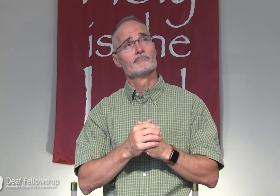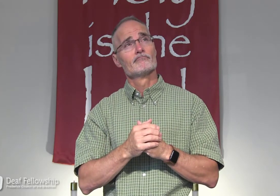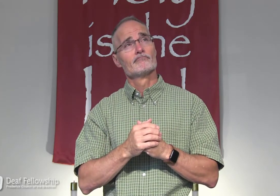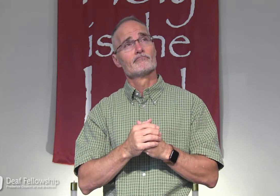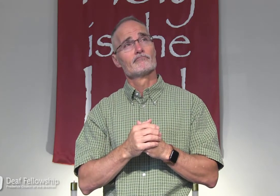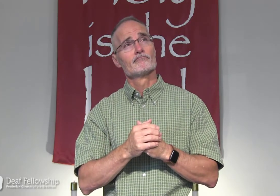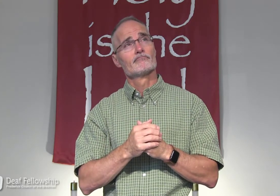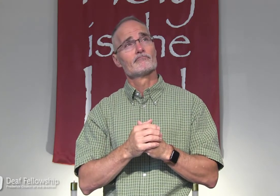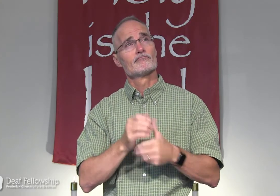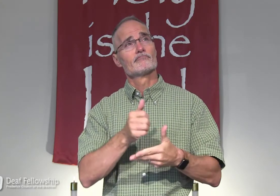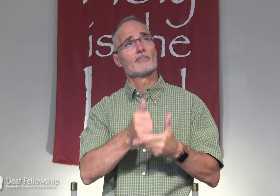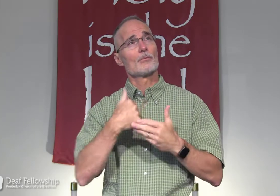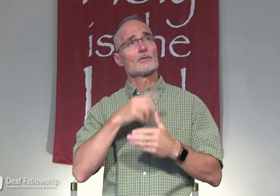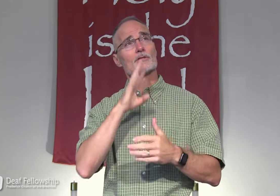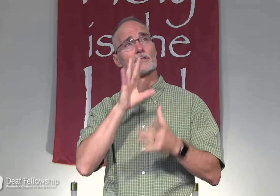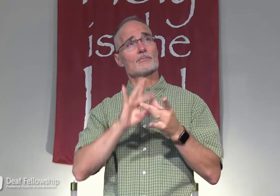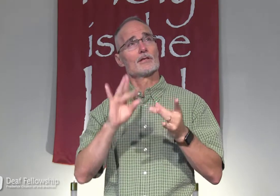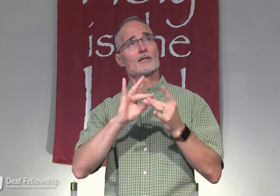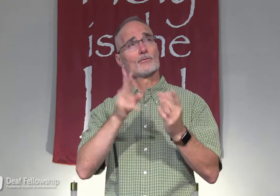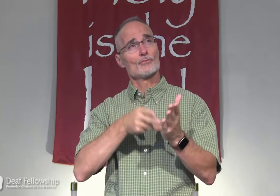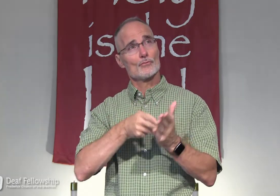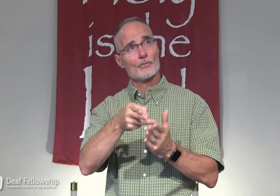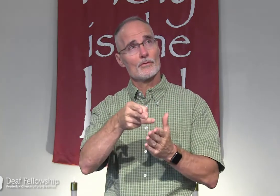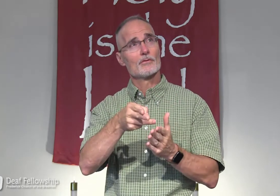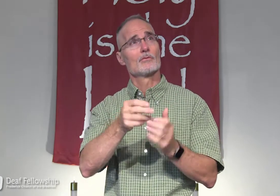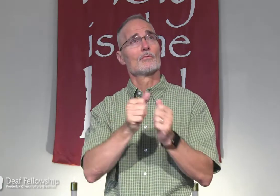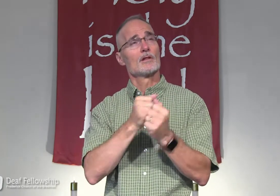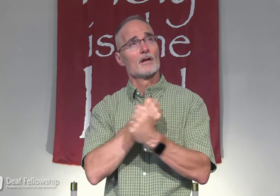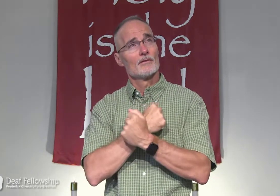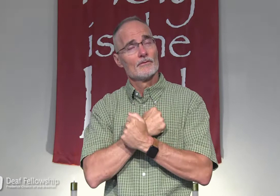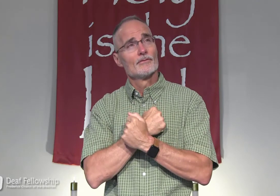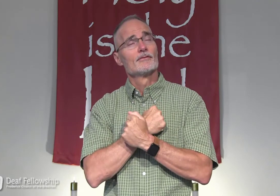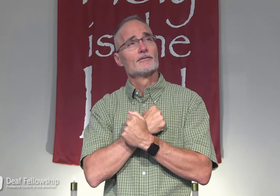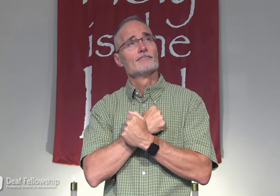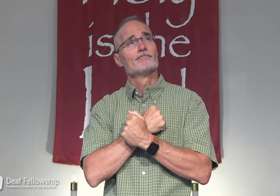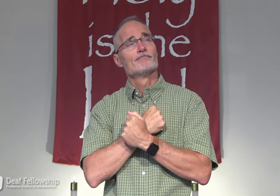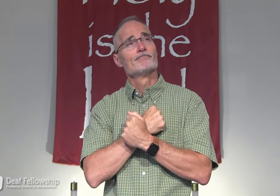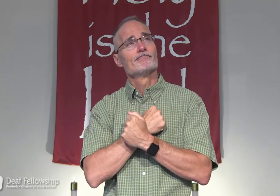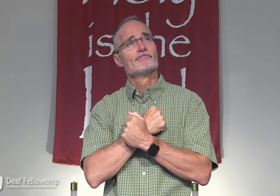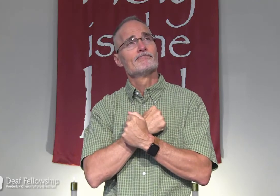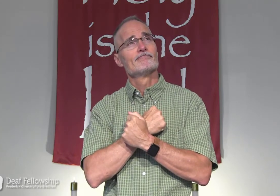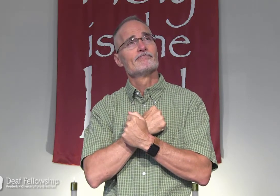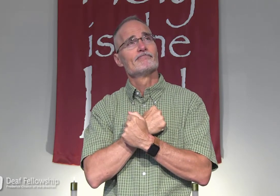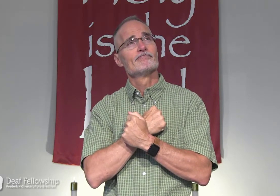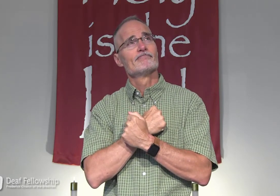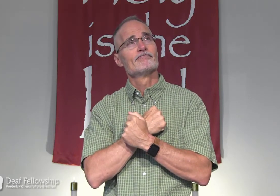Lord, give us courage. Help us to speak truth with love.